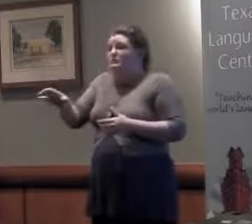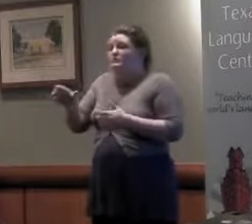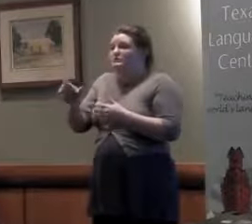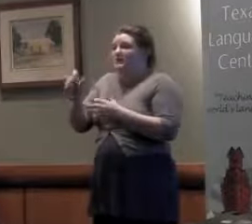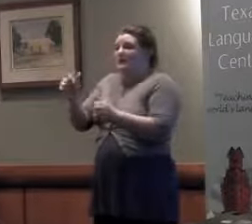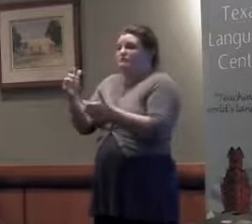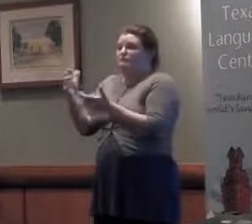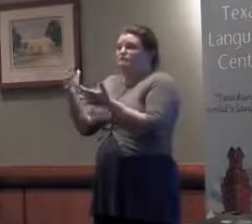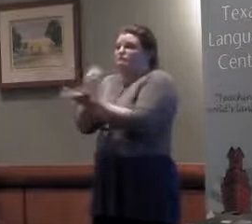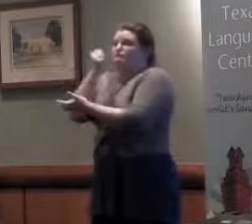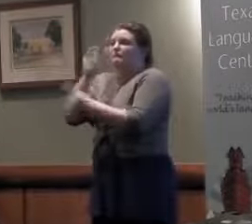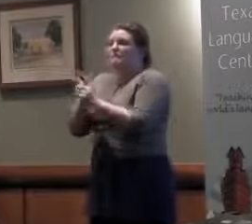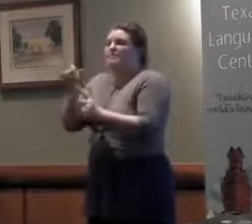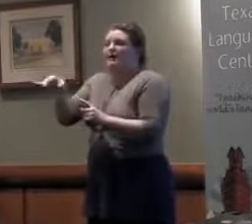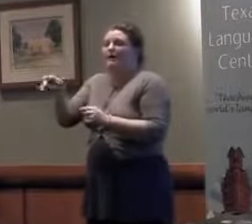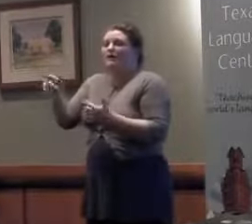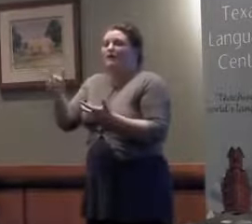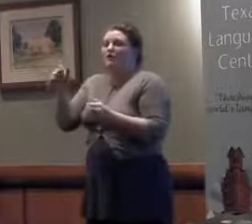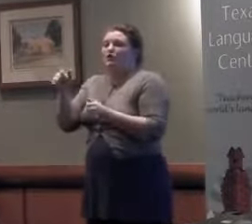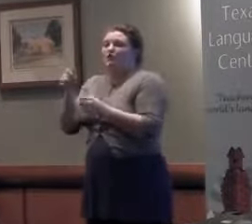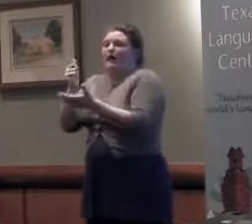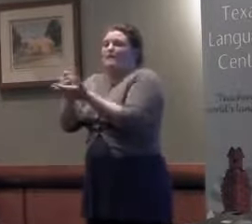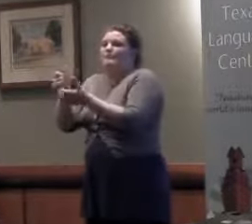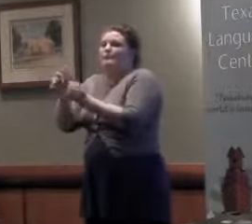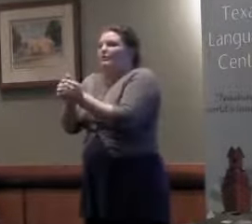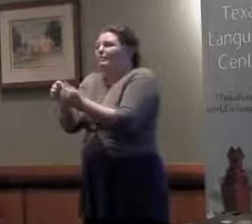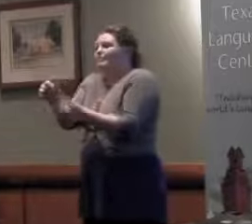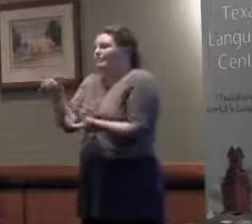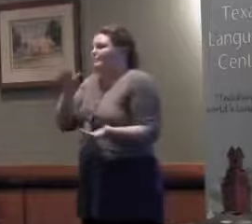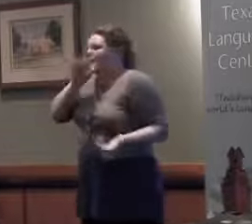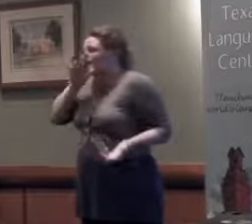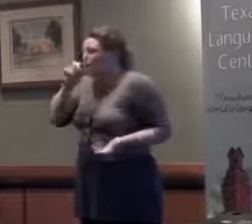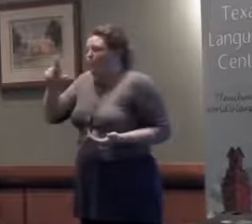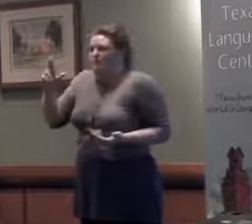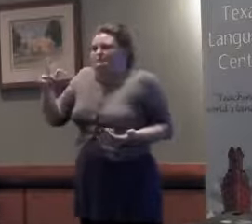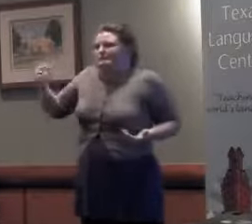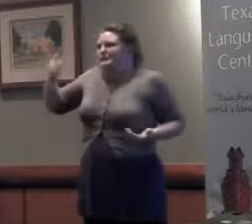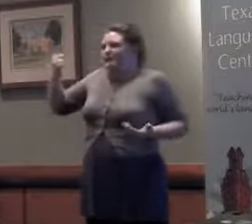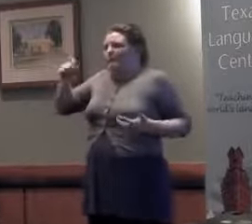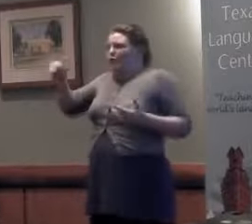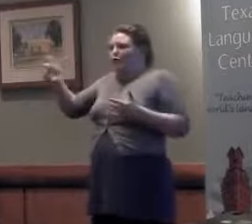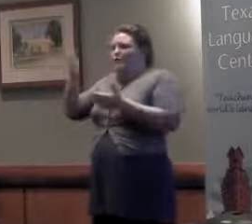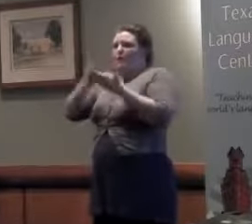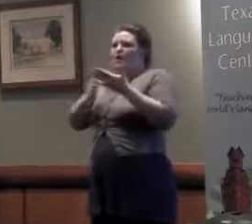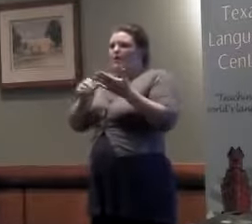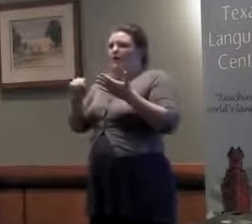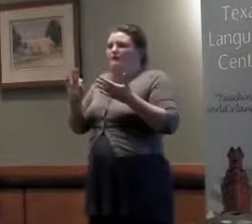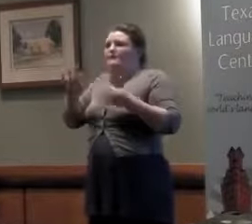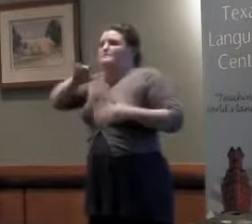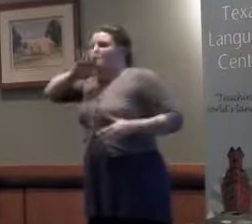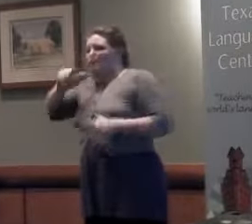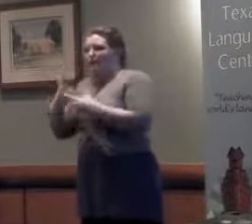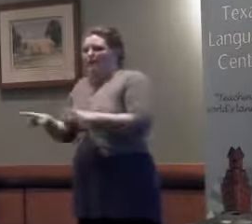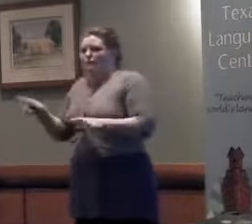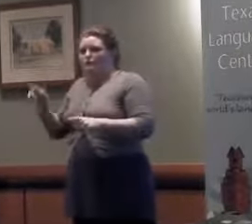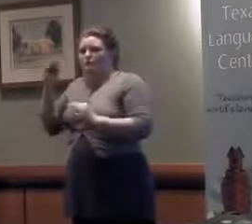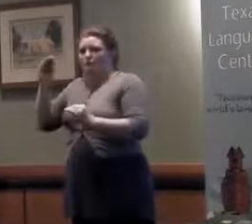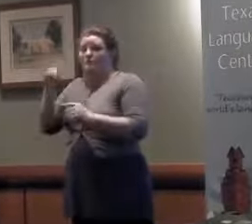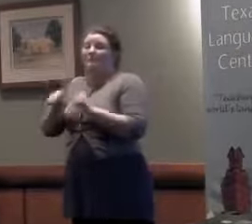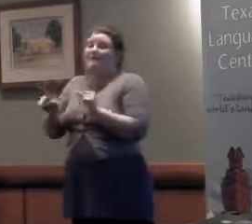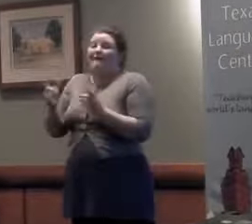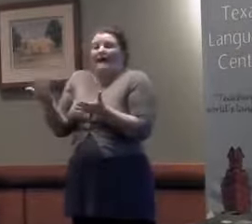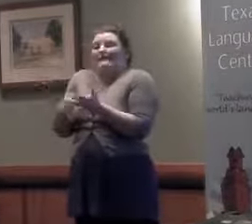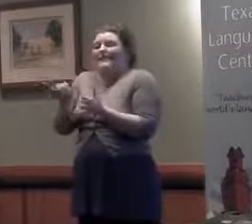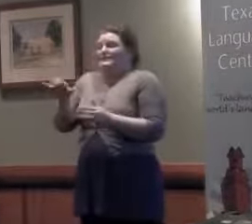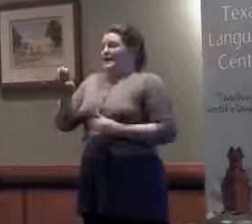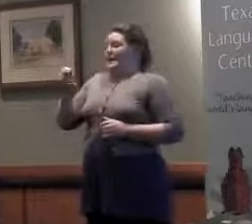from that could help with pronunciation or something, some part of spoken language instruction. But again, it's an